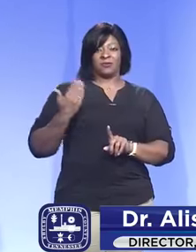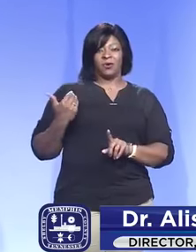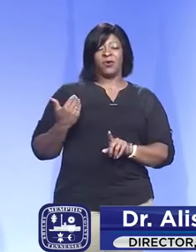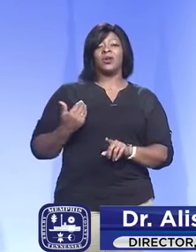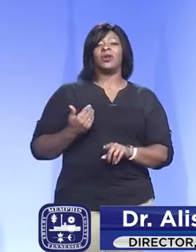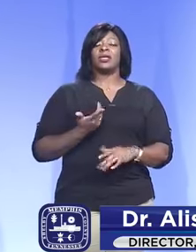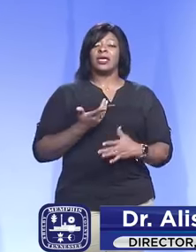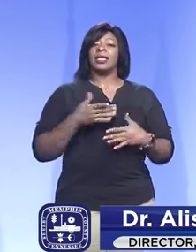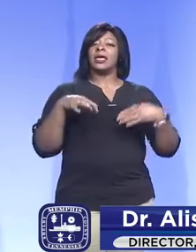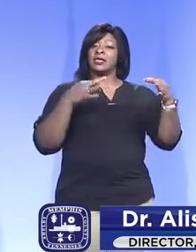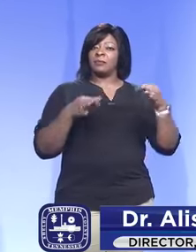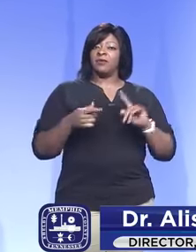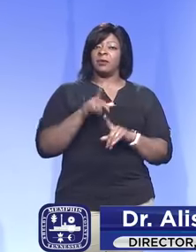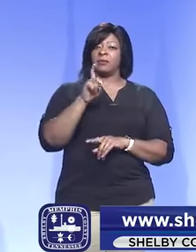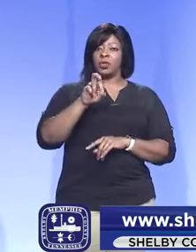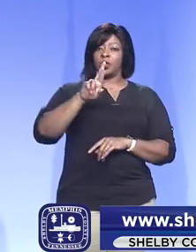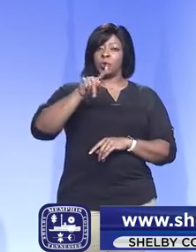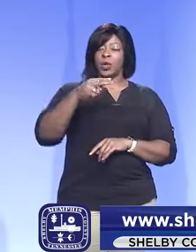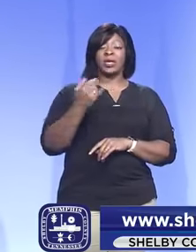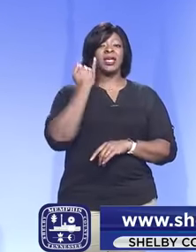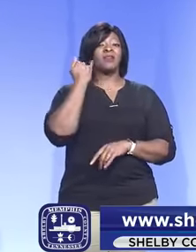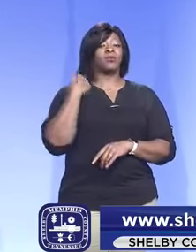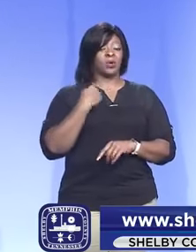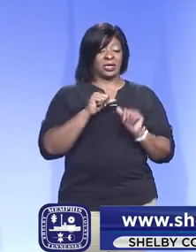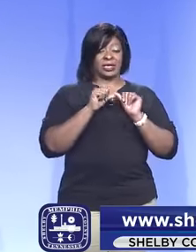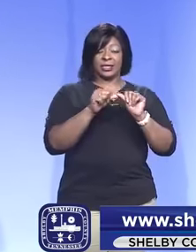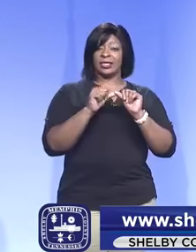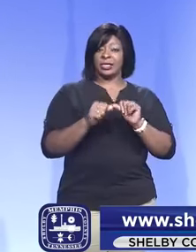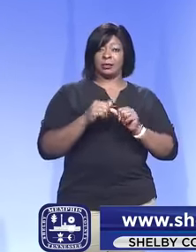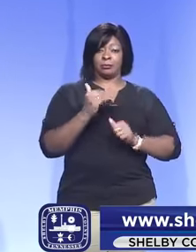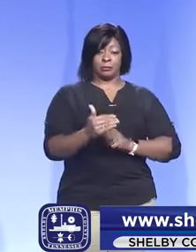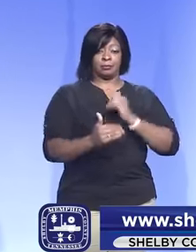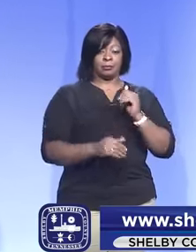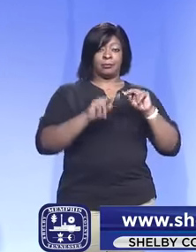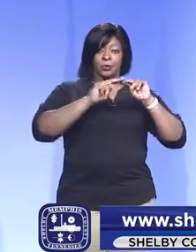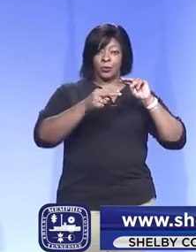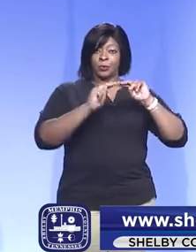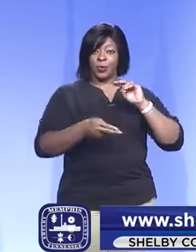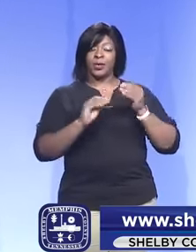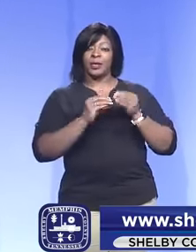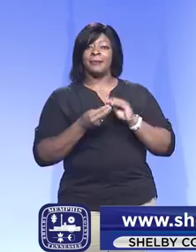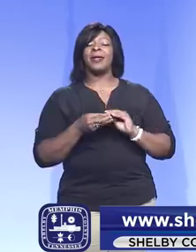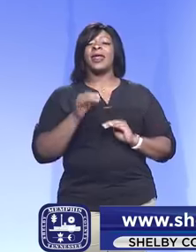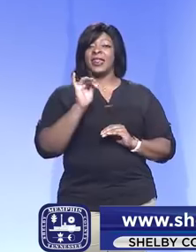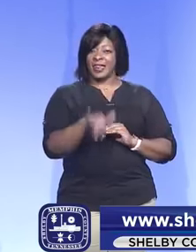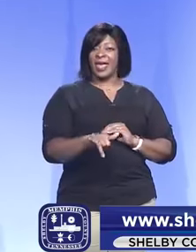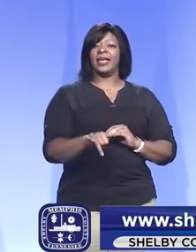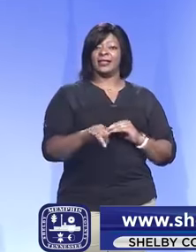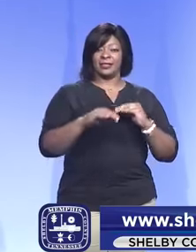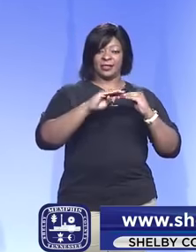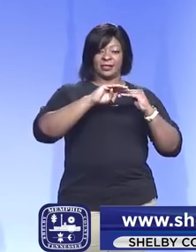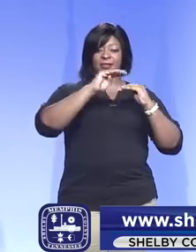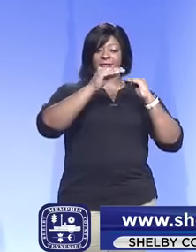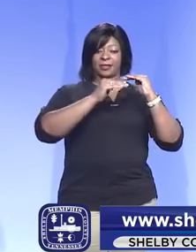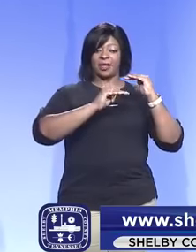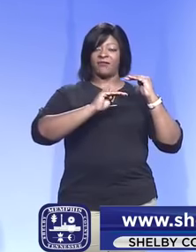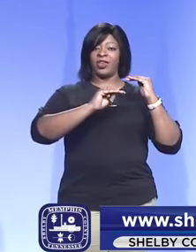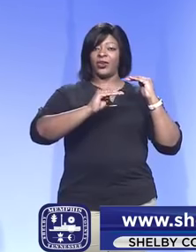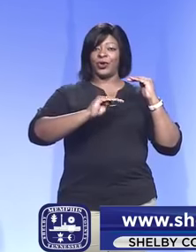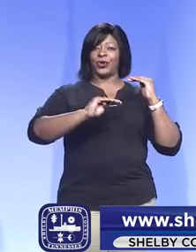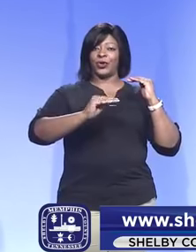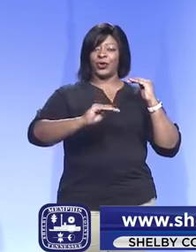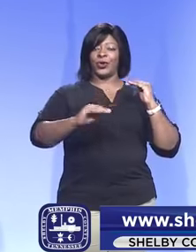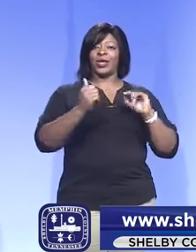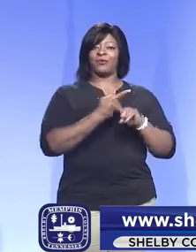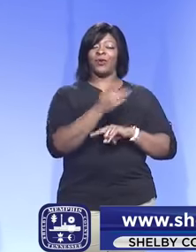So as pointed out by Dr. Randolph, if we continue to move in this direction, that really is that flattening of the epi curve that